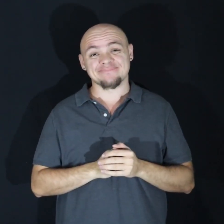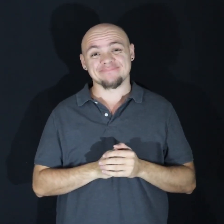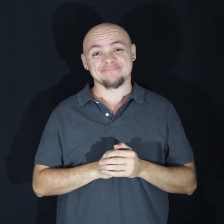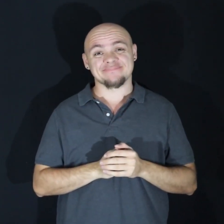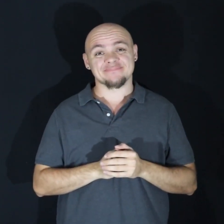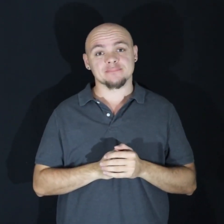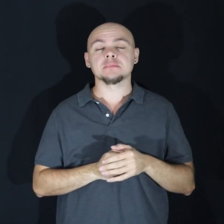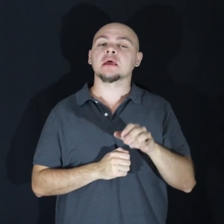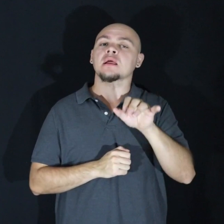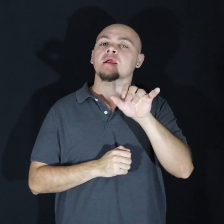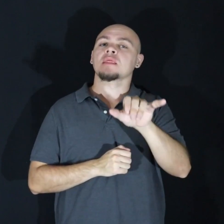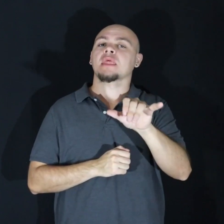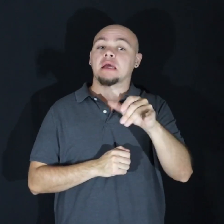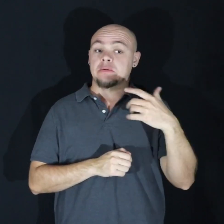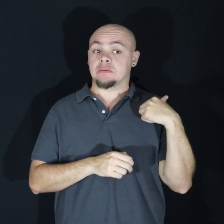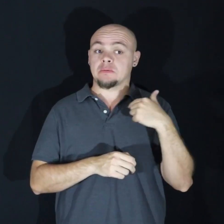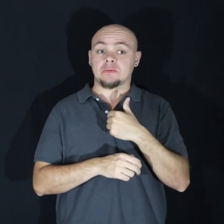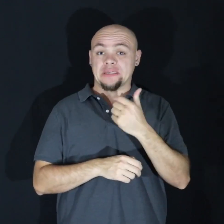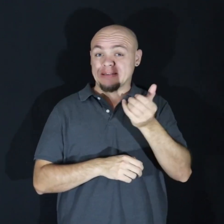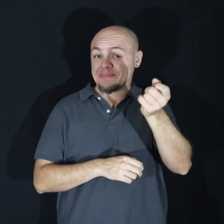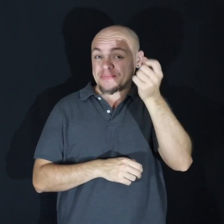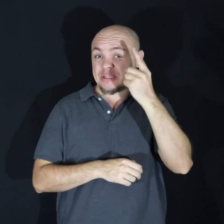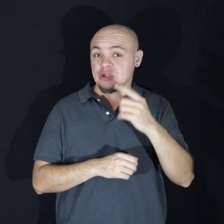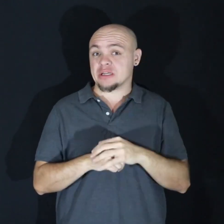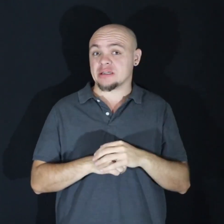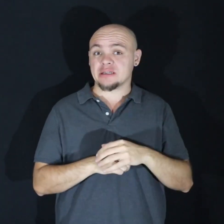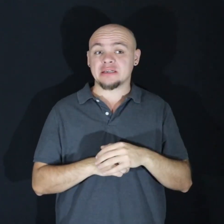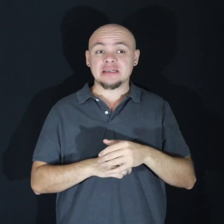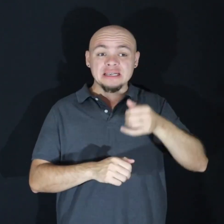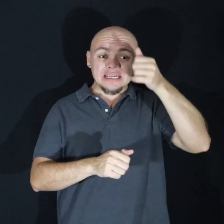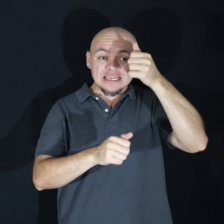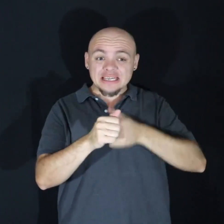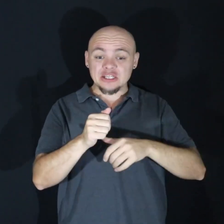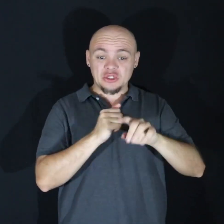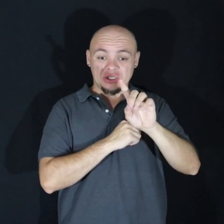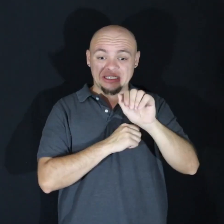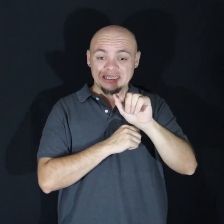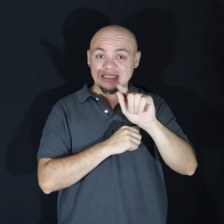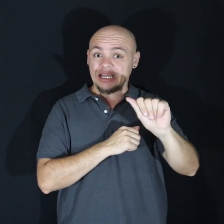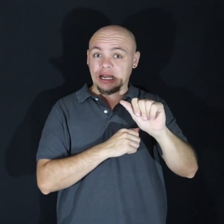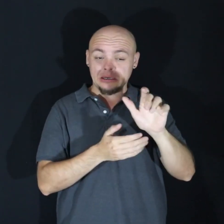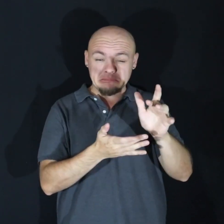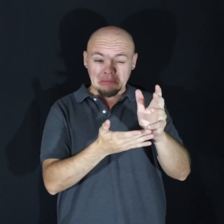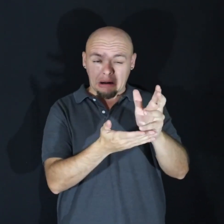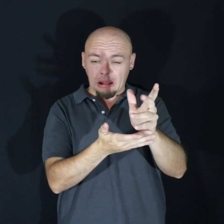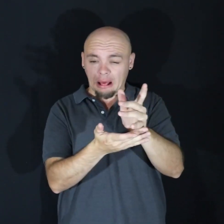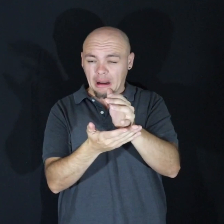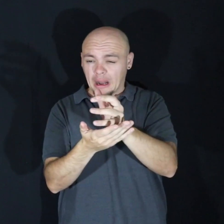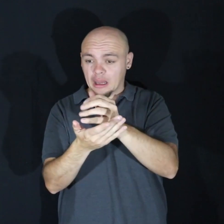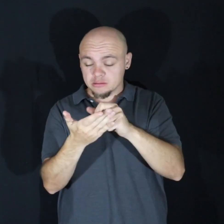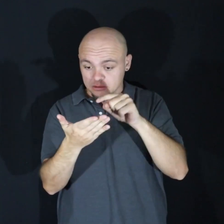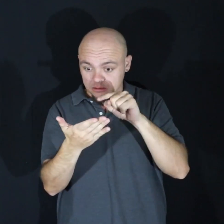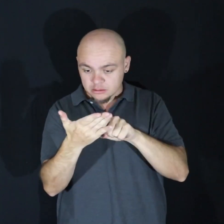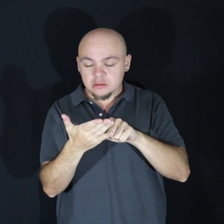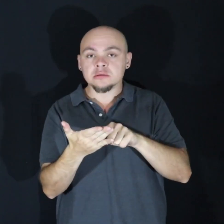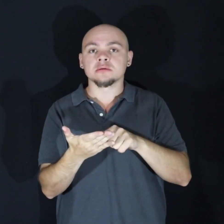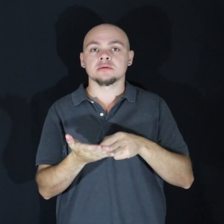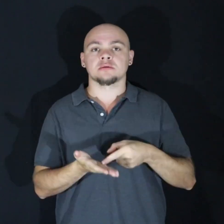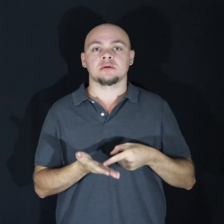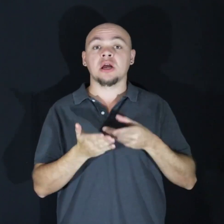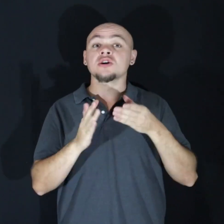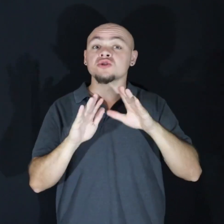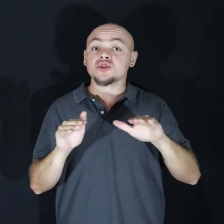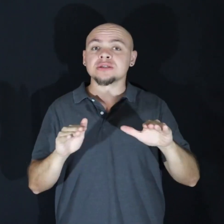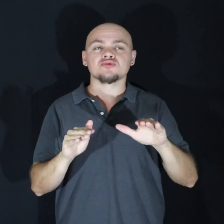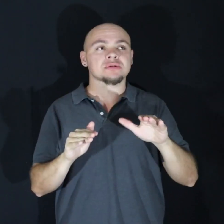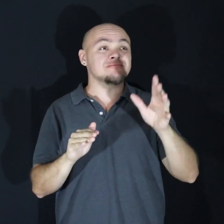This is what we know. Every bit of data we have tells us children